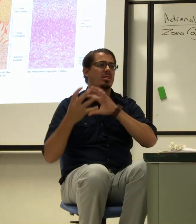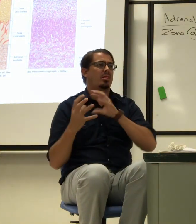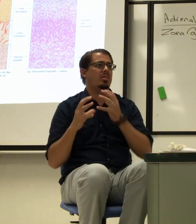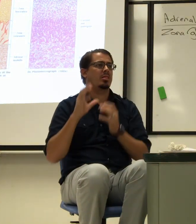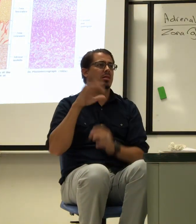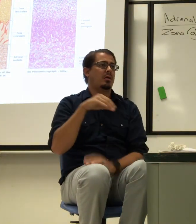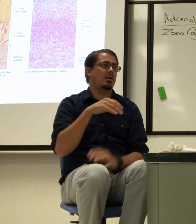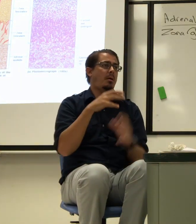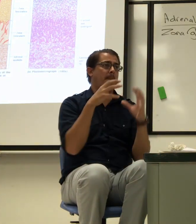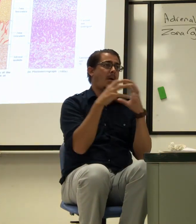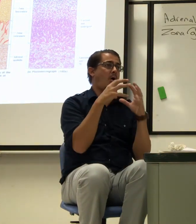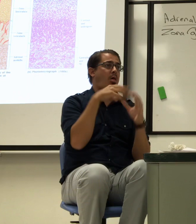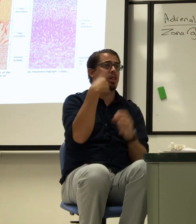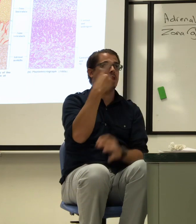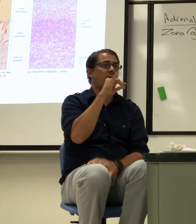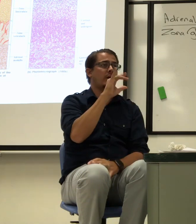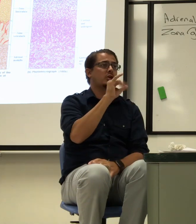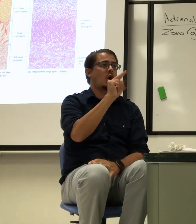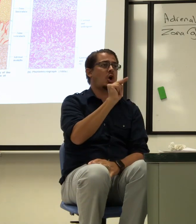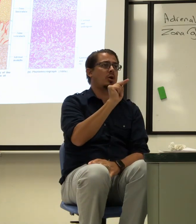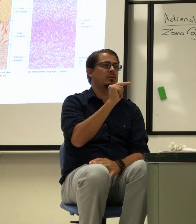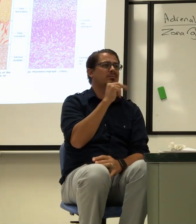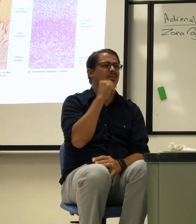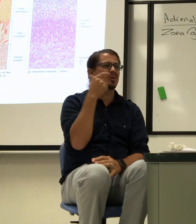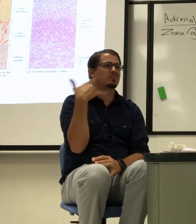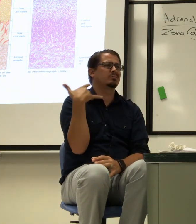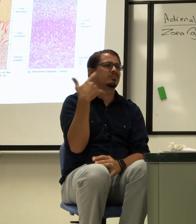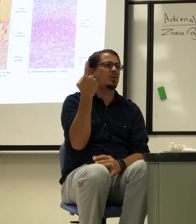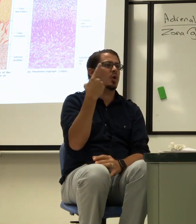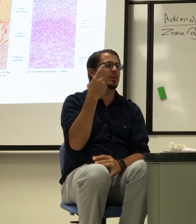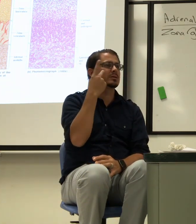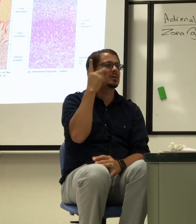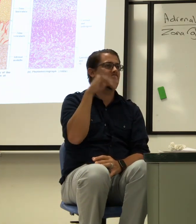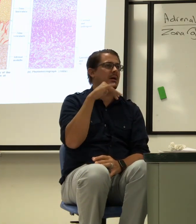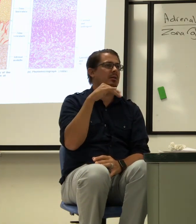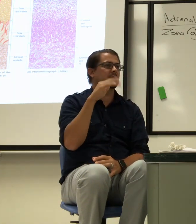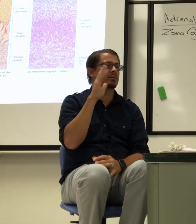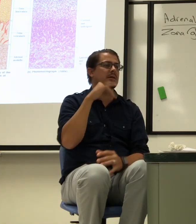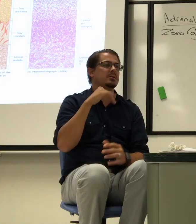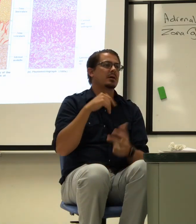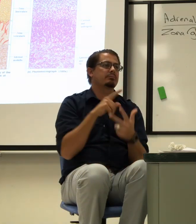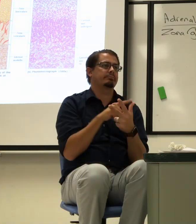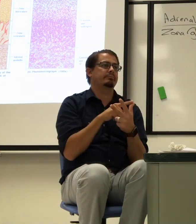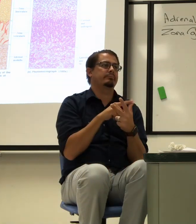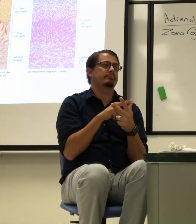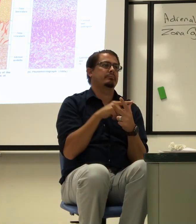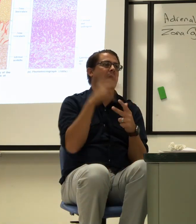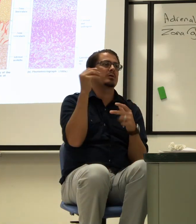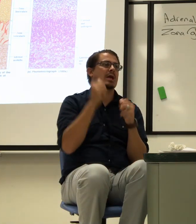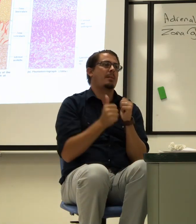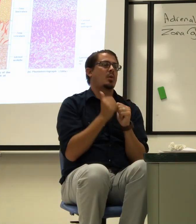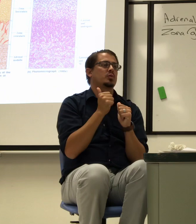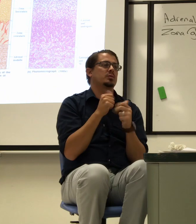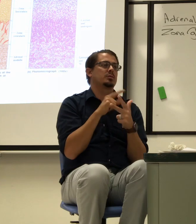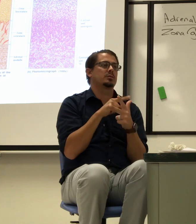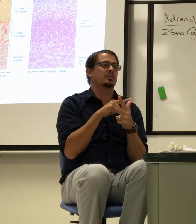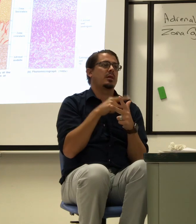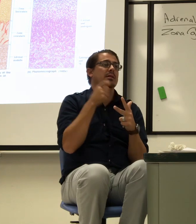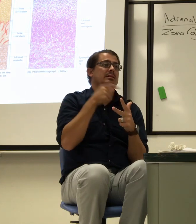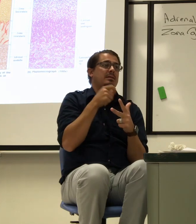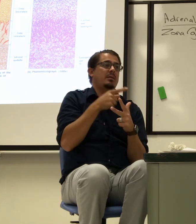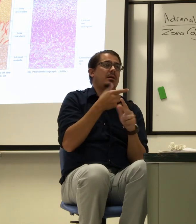name, balls of yarn. And you don't always see that. I would just remember it's the outermost zone. And in that zone, when it's stimulated